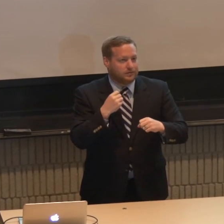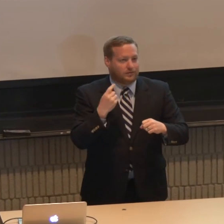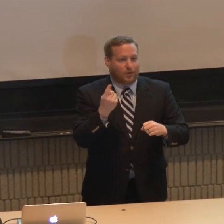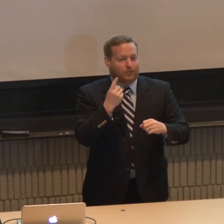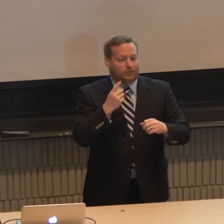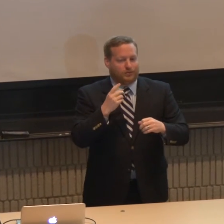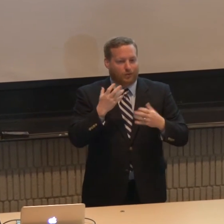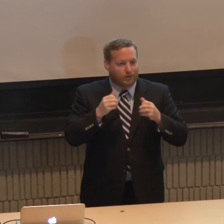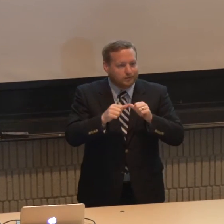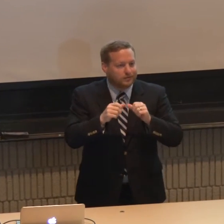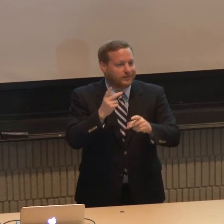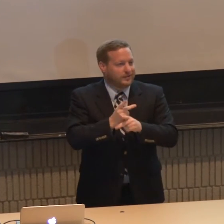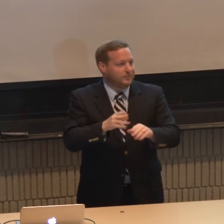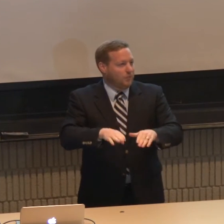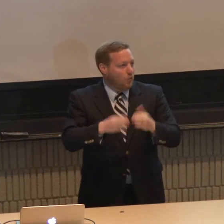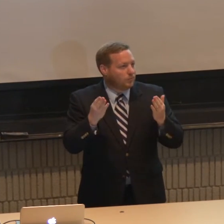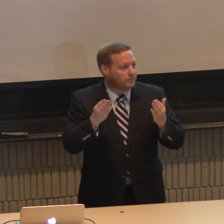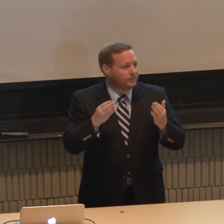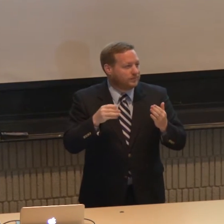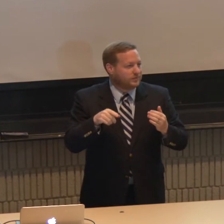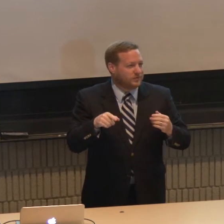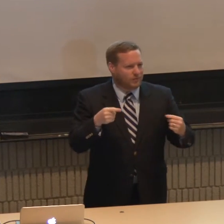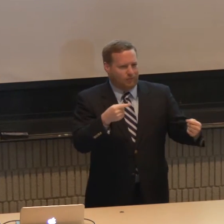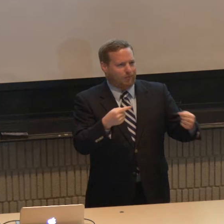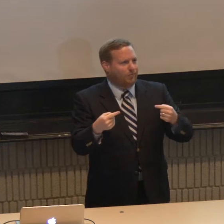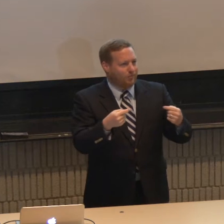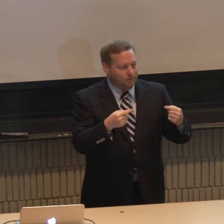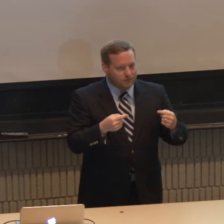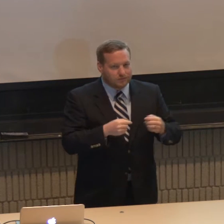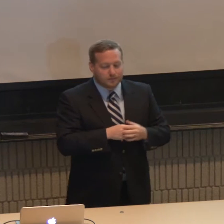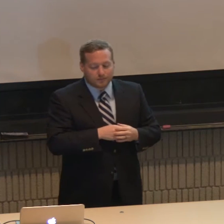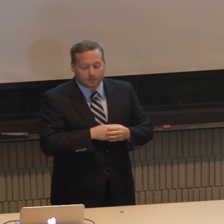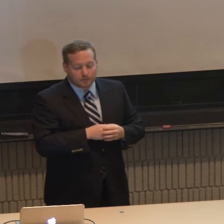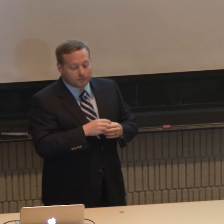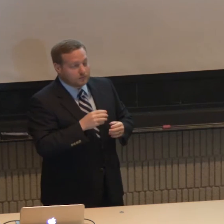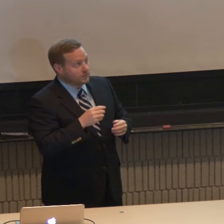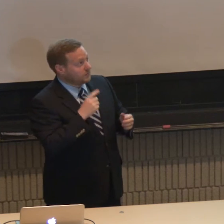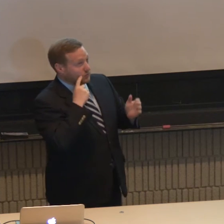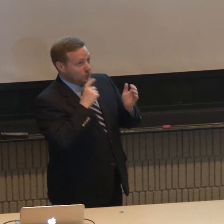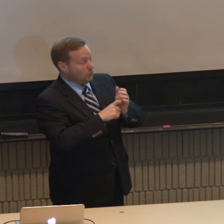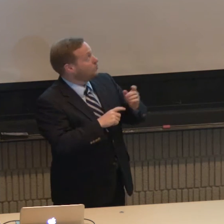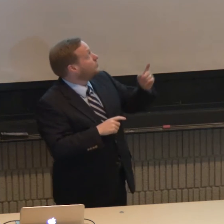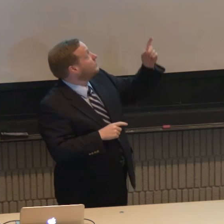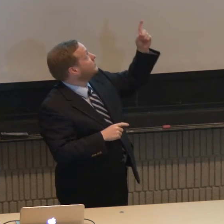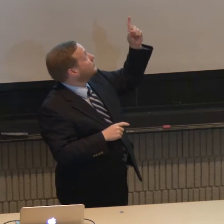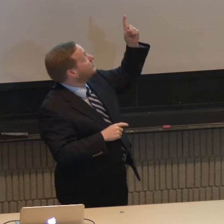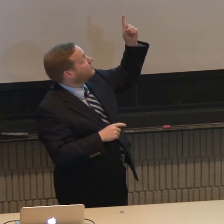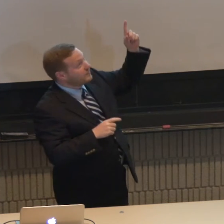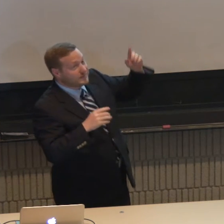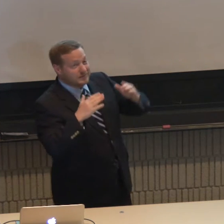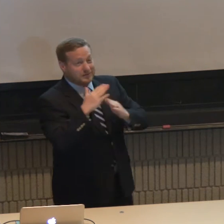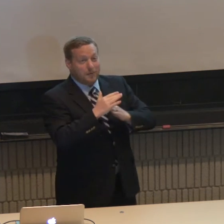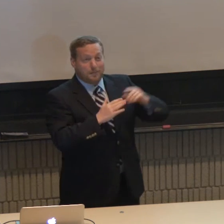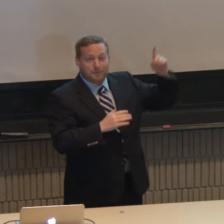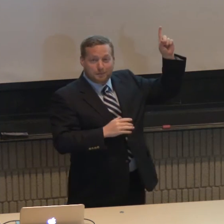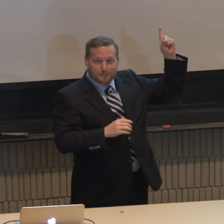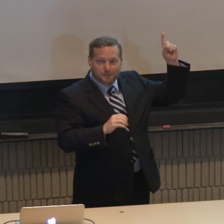schools have typically had to fight to get appropriate funding to stay open.